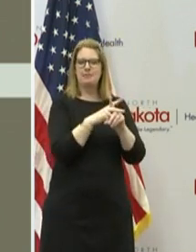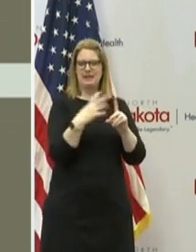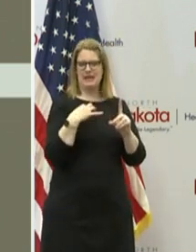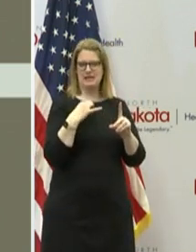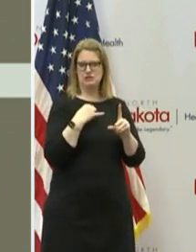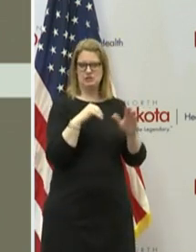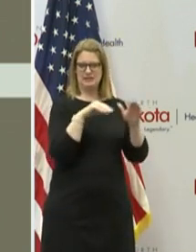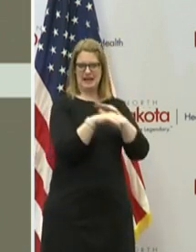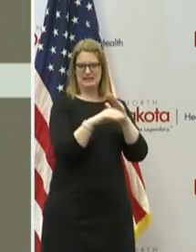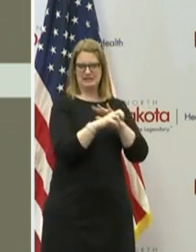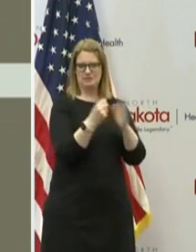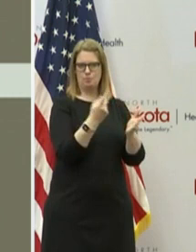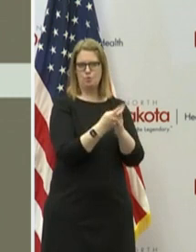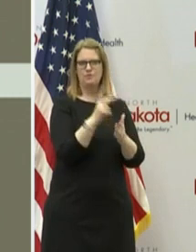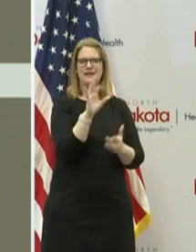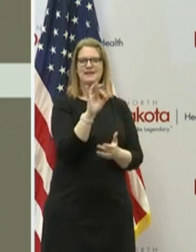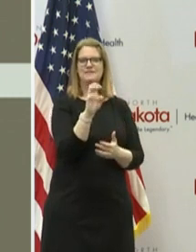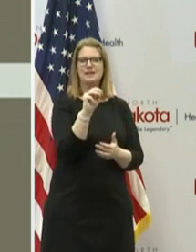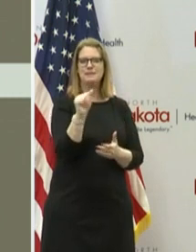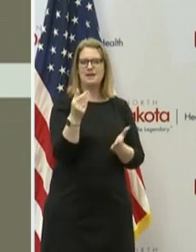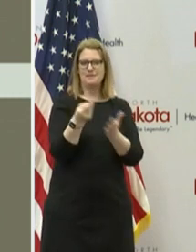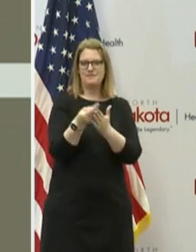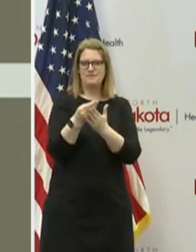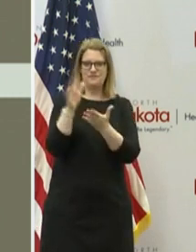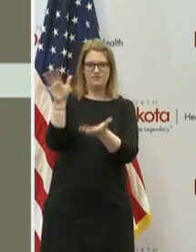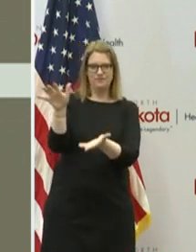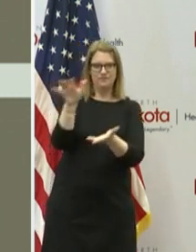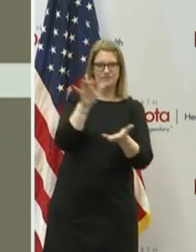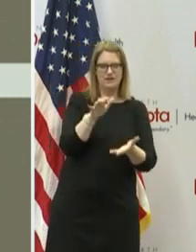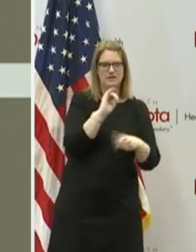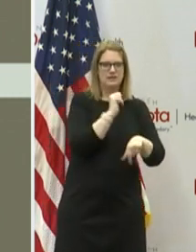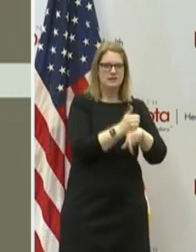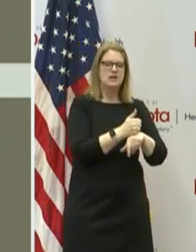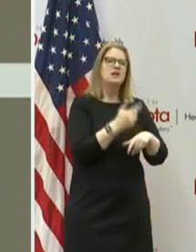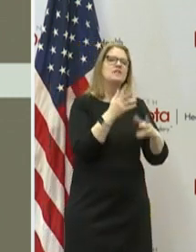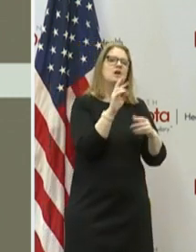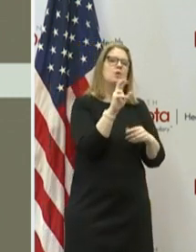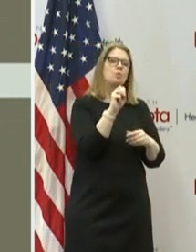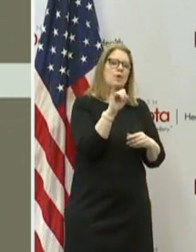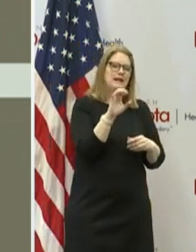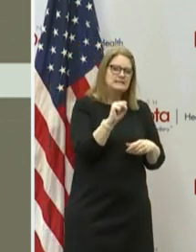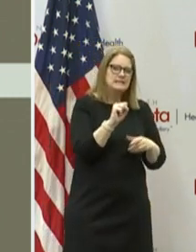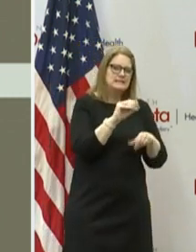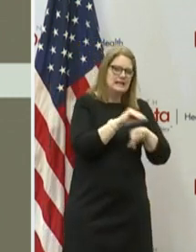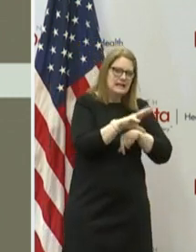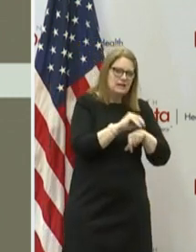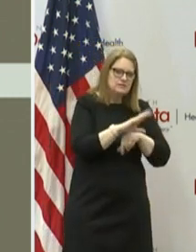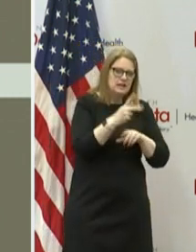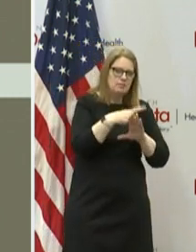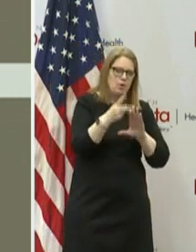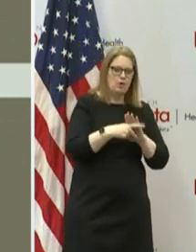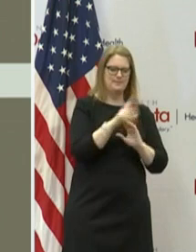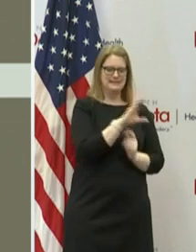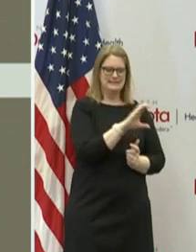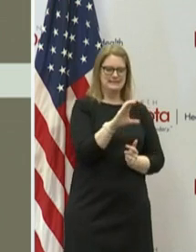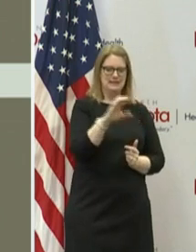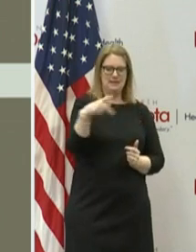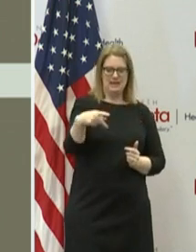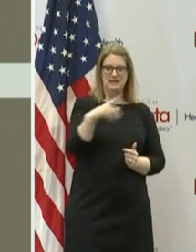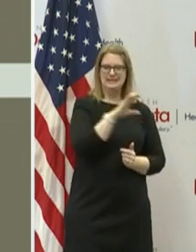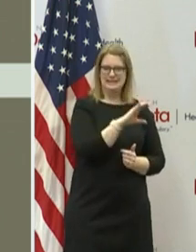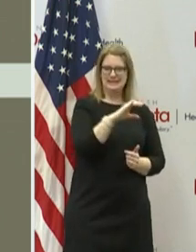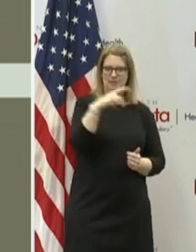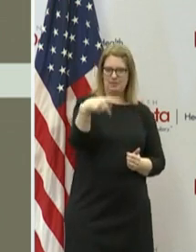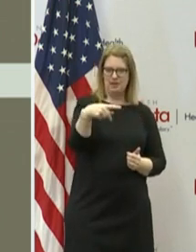to access approved FEMA funding to implement the Crisis Counseling Program, or CCP. The